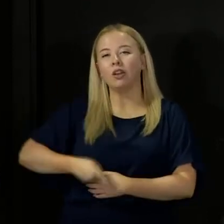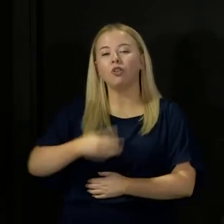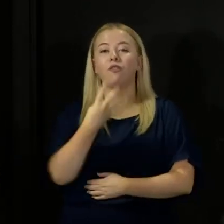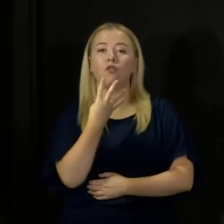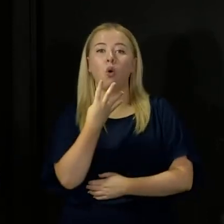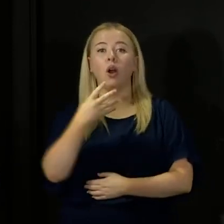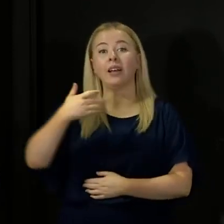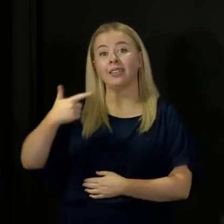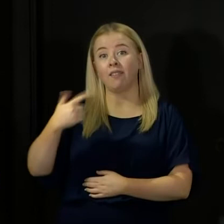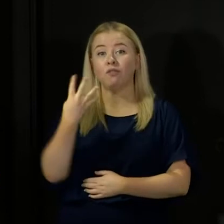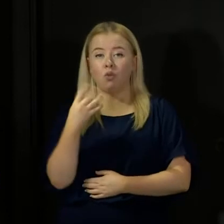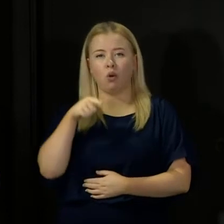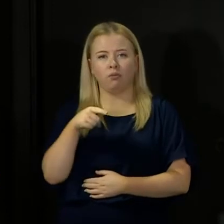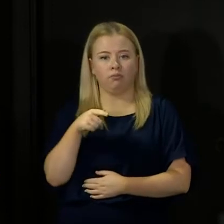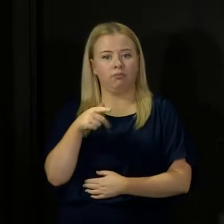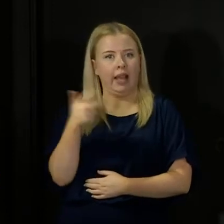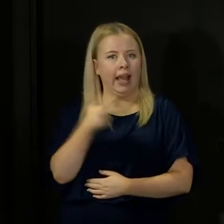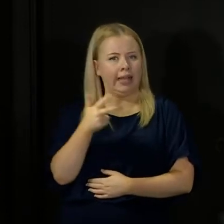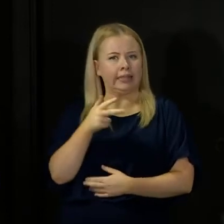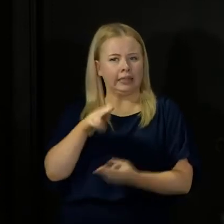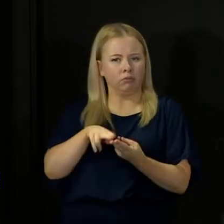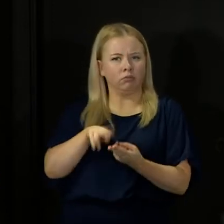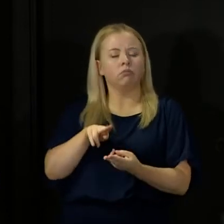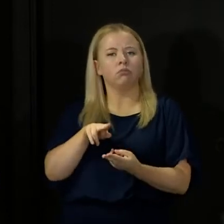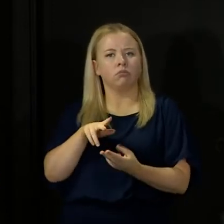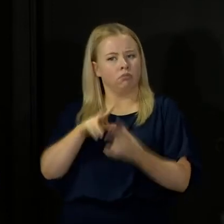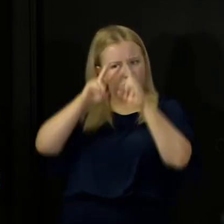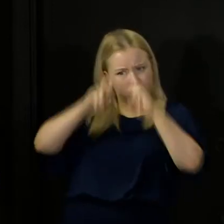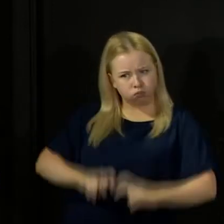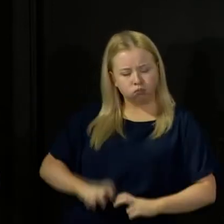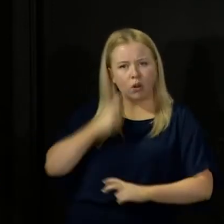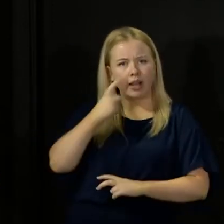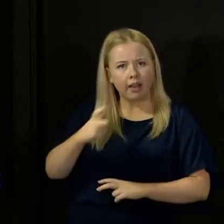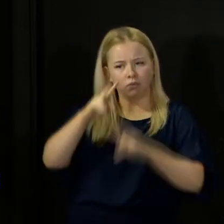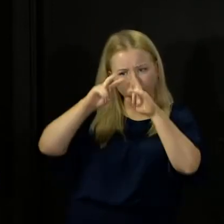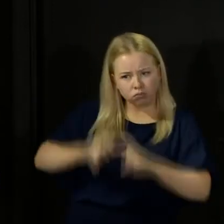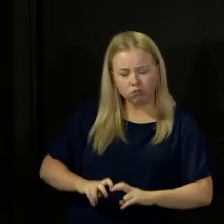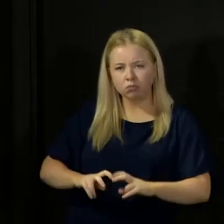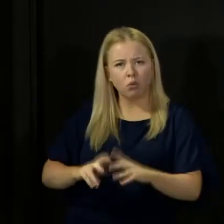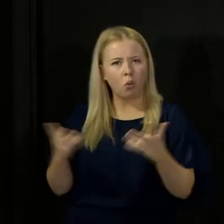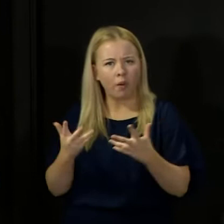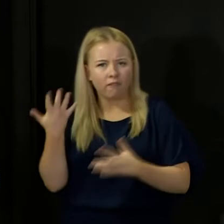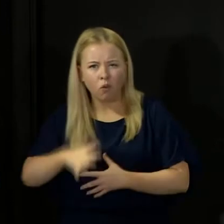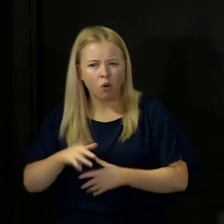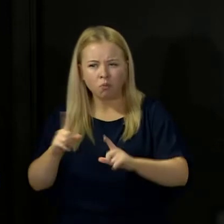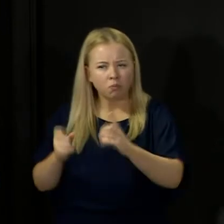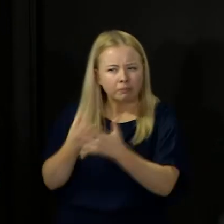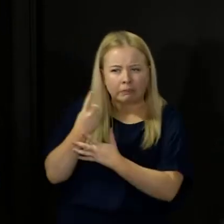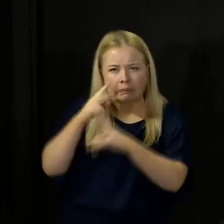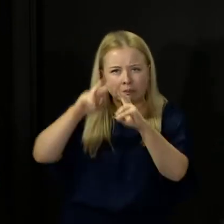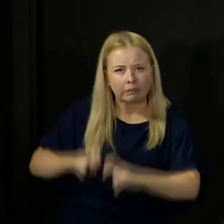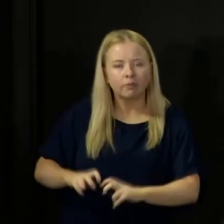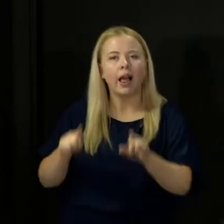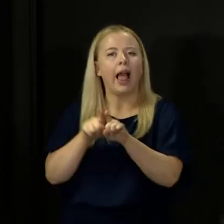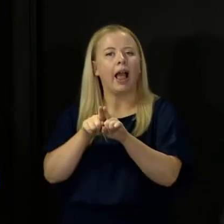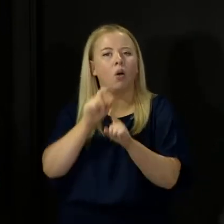18,474. Now, these cases are all being looked into very carefully, as you would expect, and steps taken to